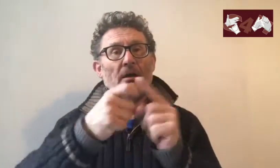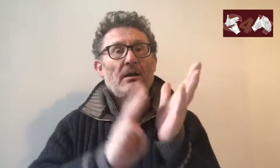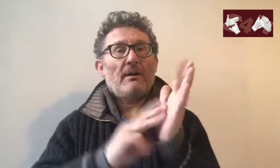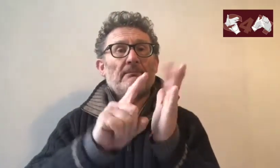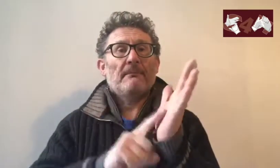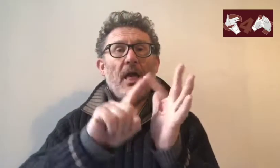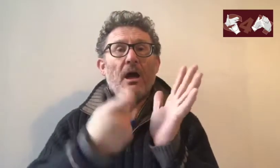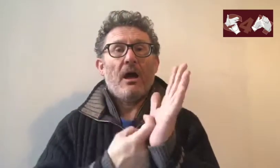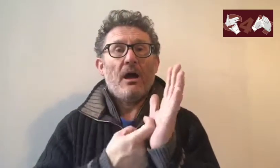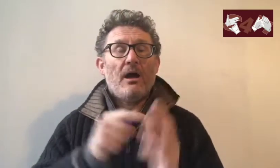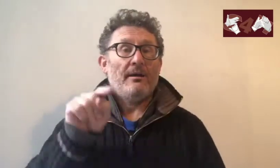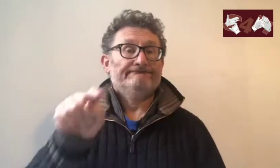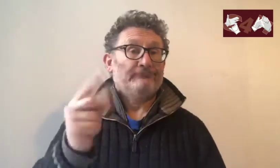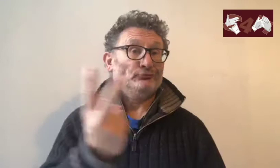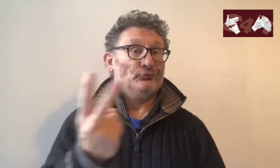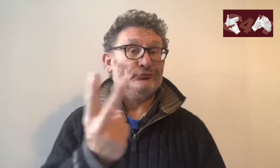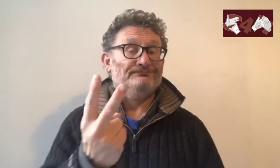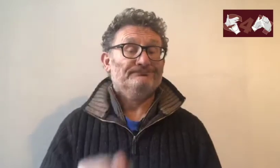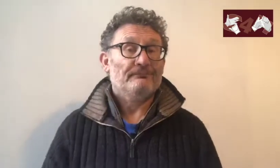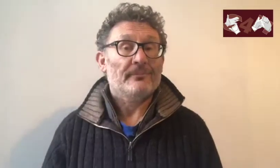and another gent called Mark Miller.